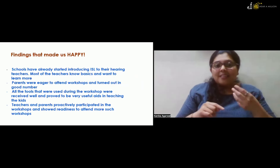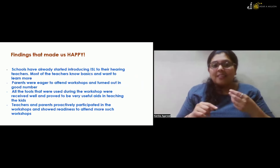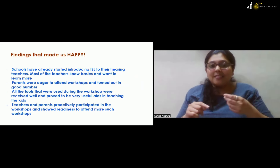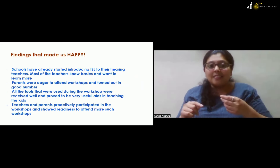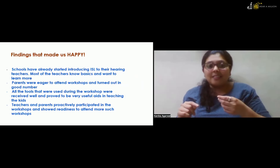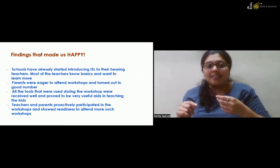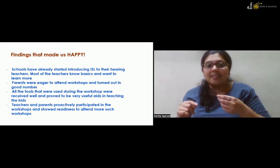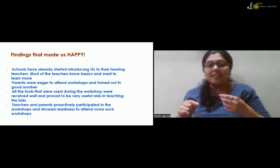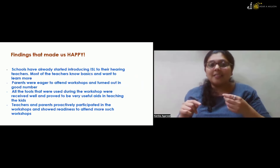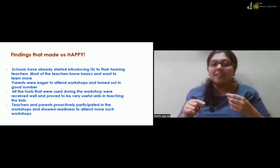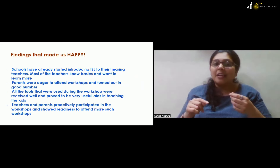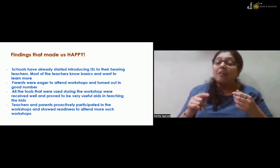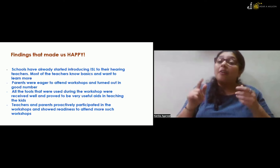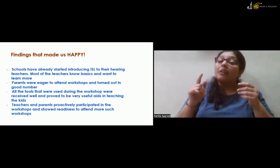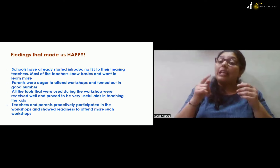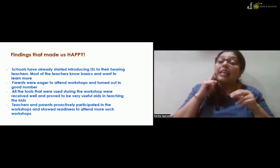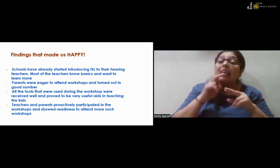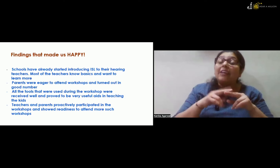their perspective changed.